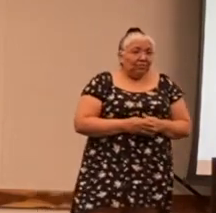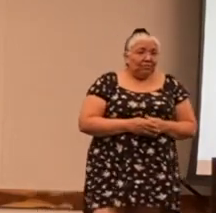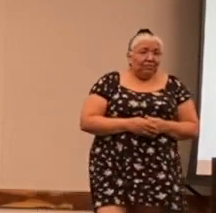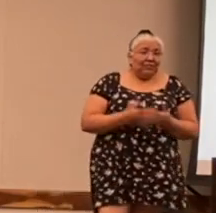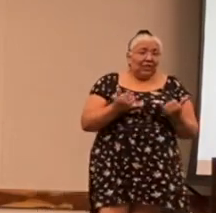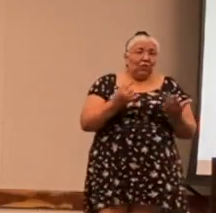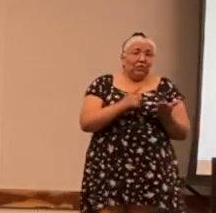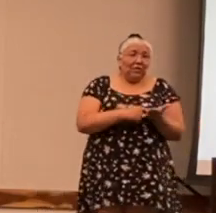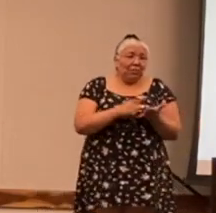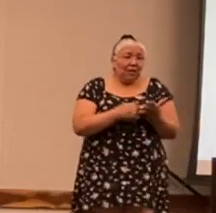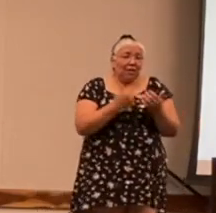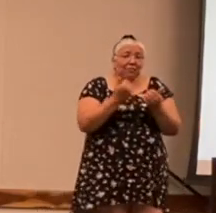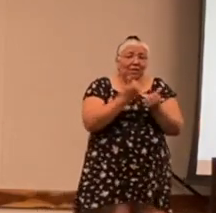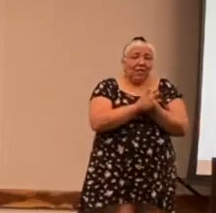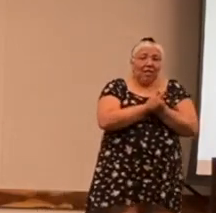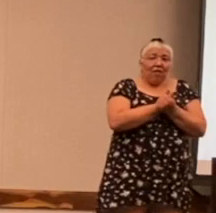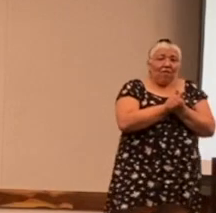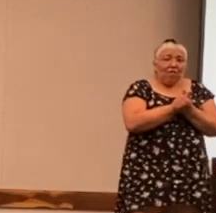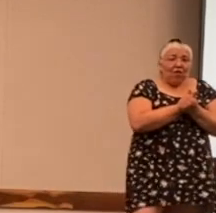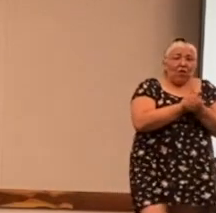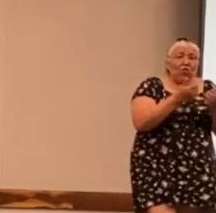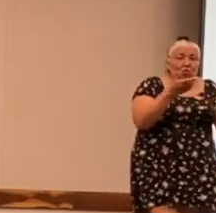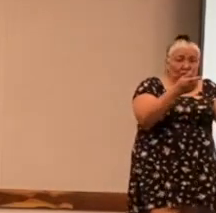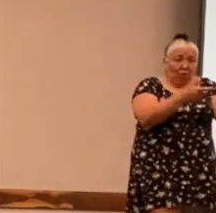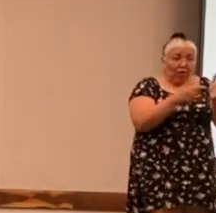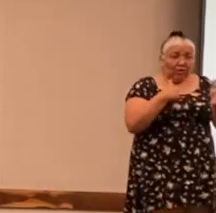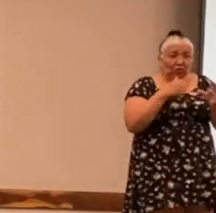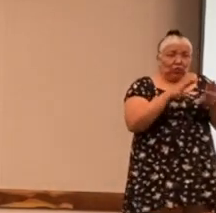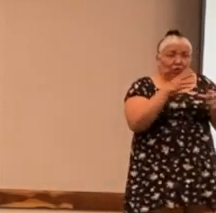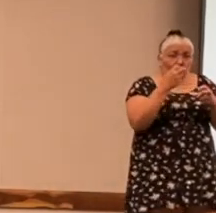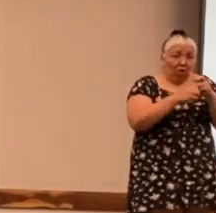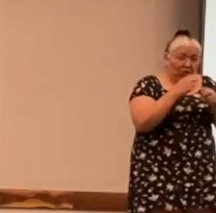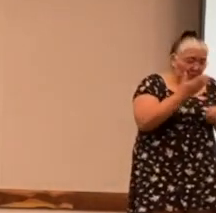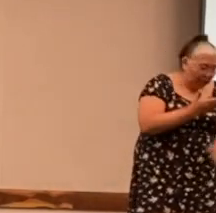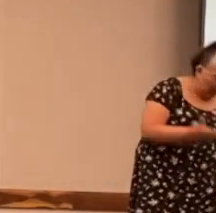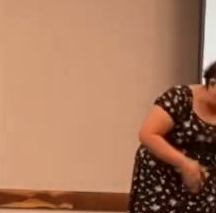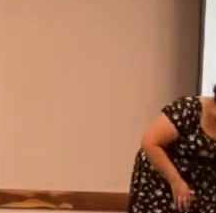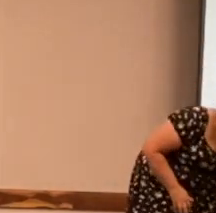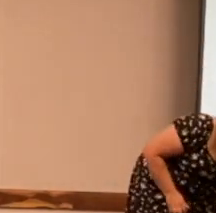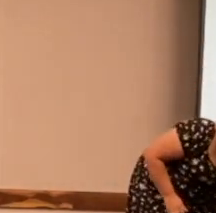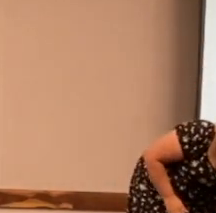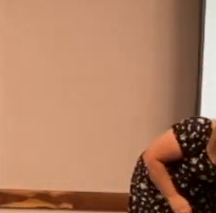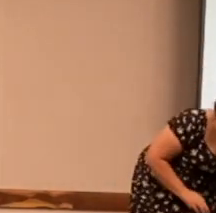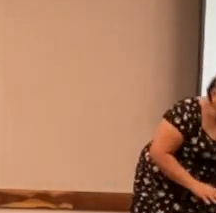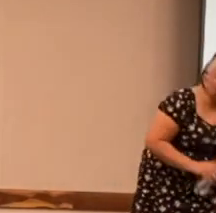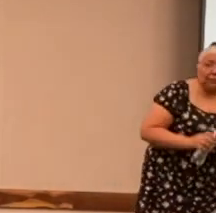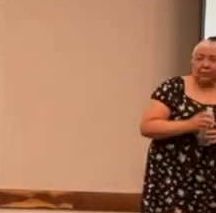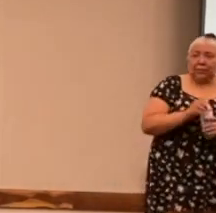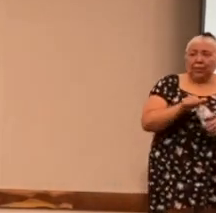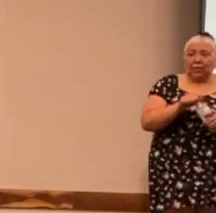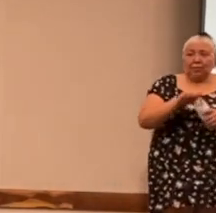And sometimes love requires us to do hard things.